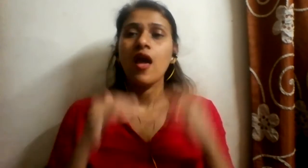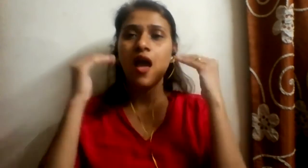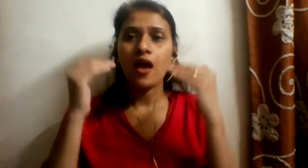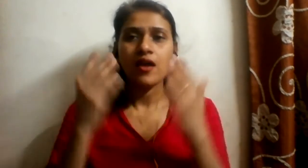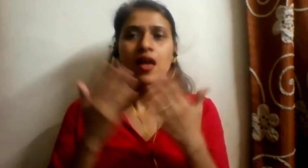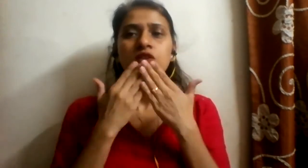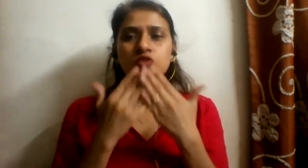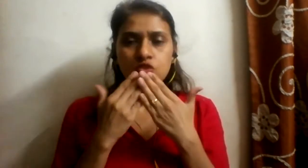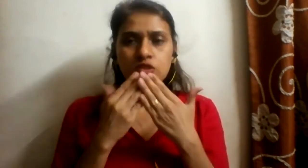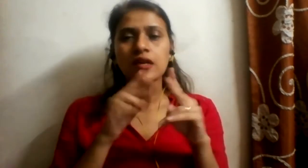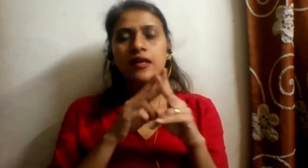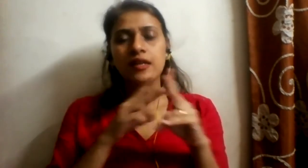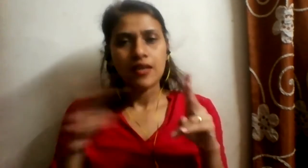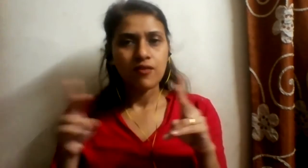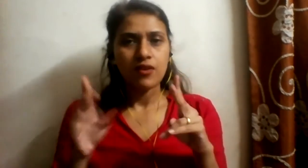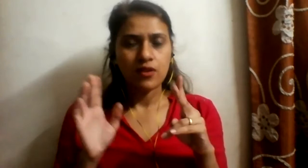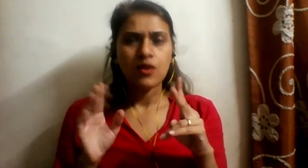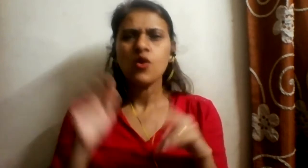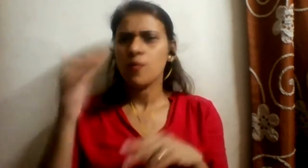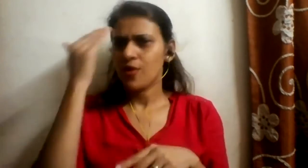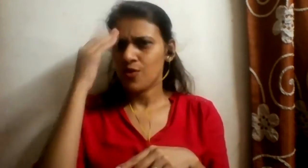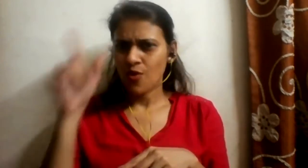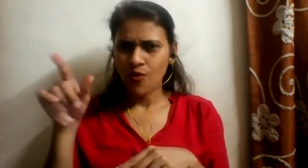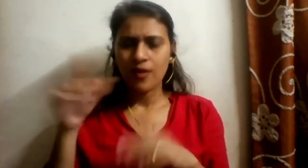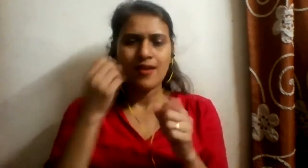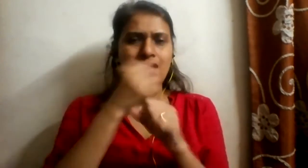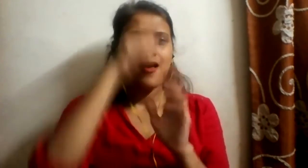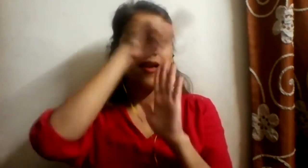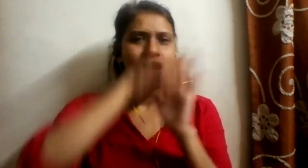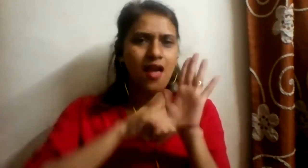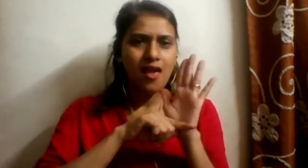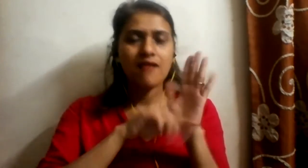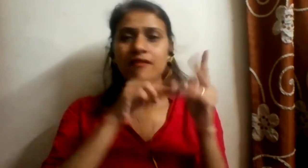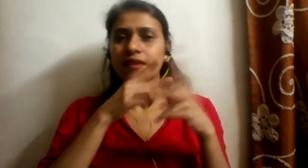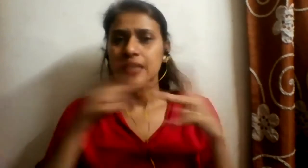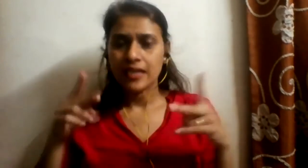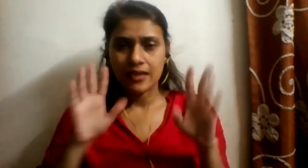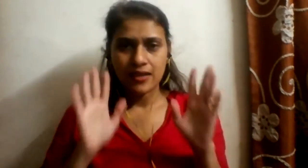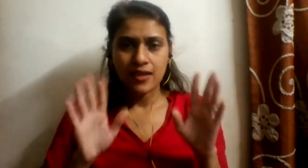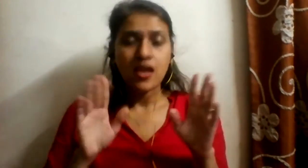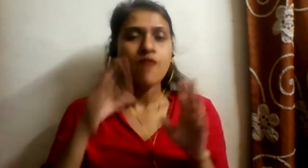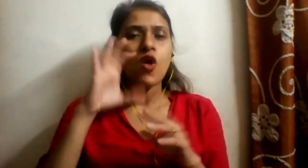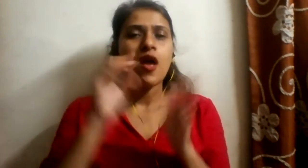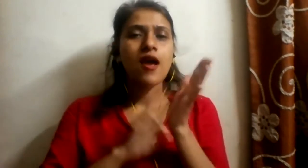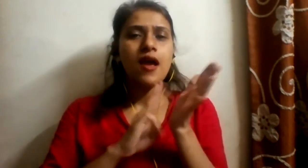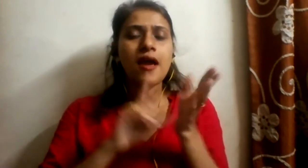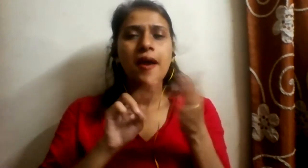doing. So I'm sure you all must have received those guidelines, and many of you must have also responded with comments on what to do in